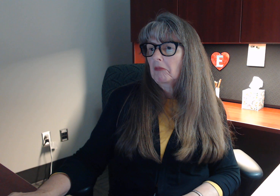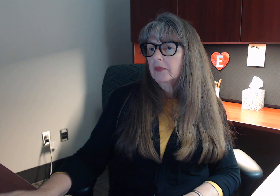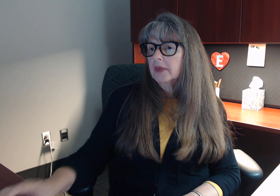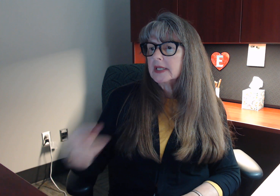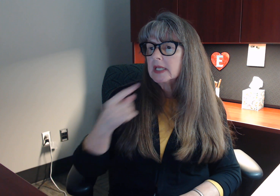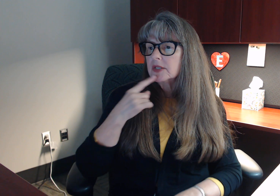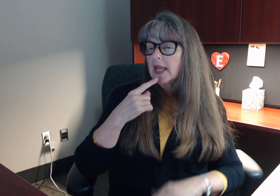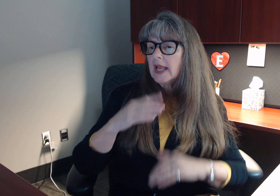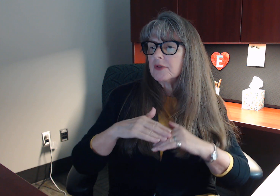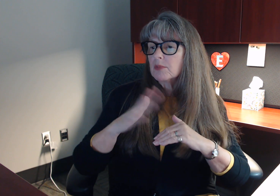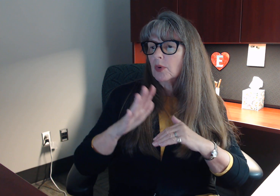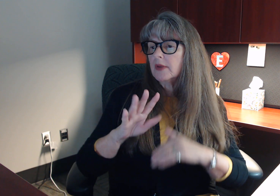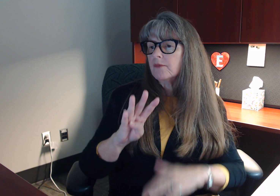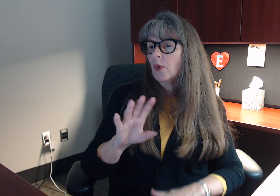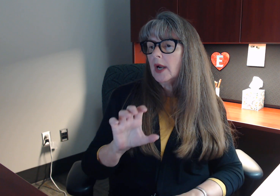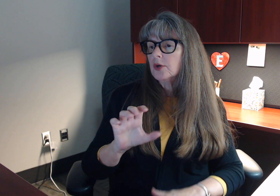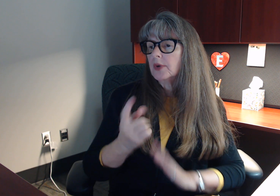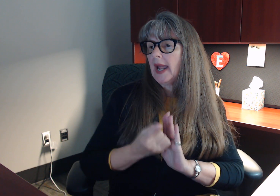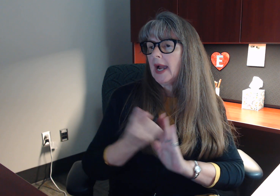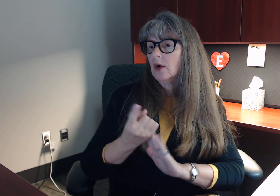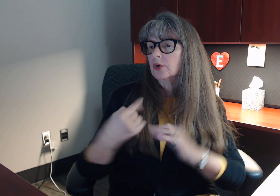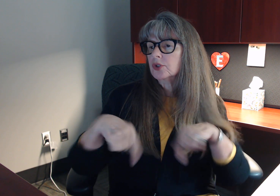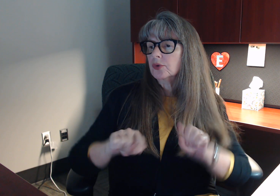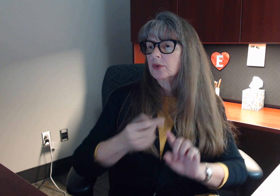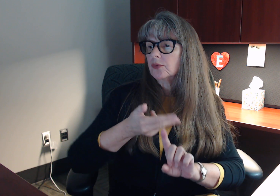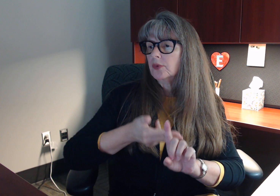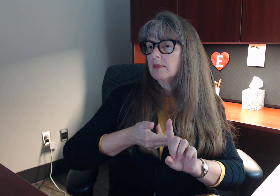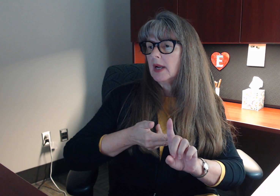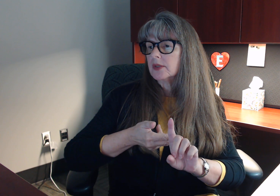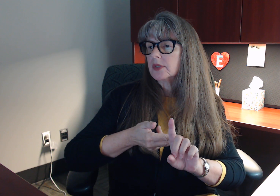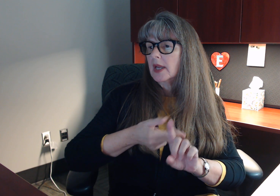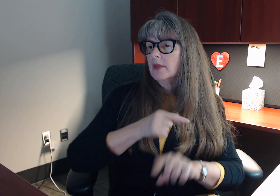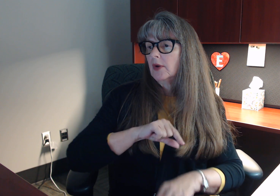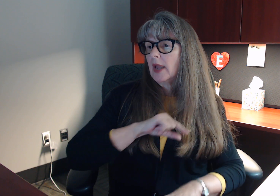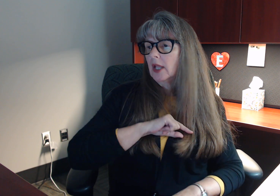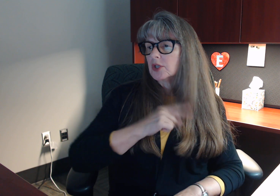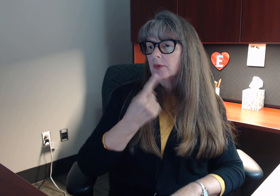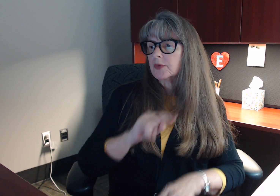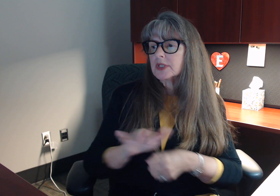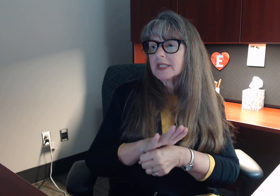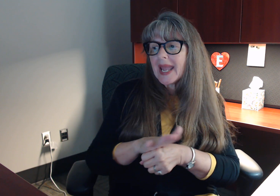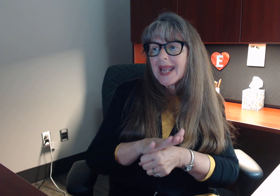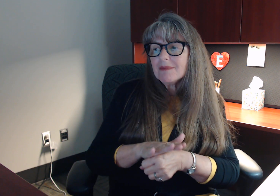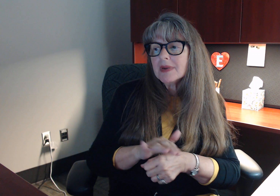It says if it's more than 400 hours during the 3 months, they're eligible for the same